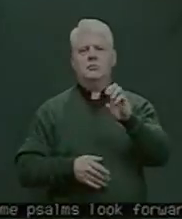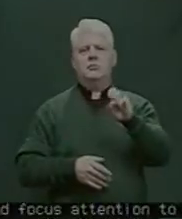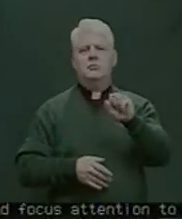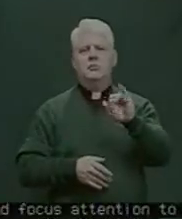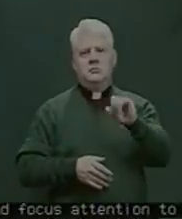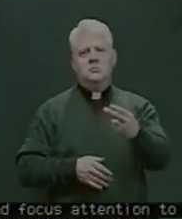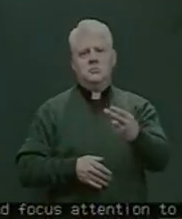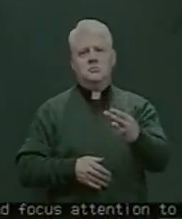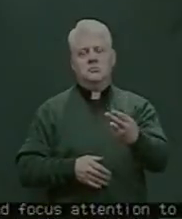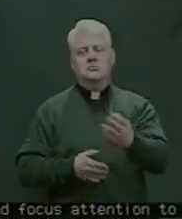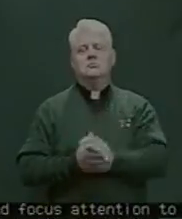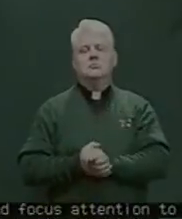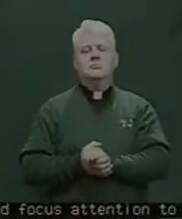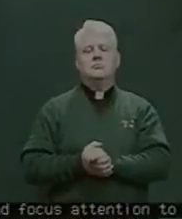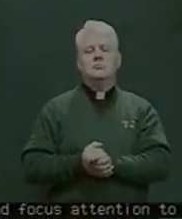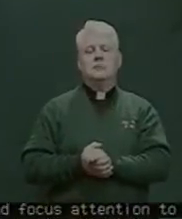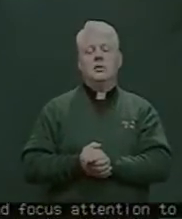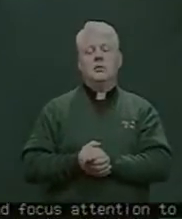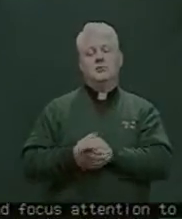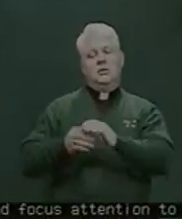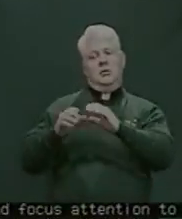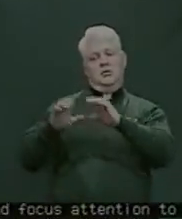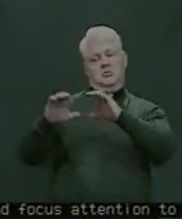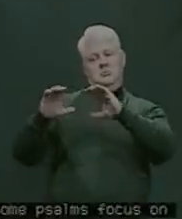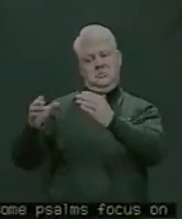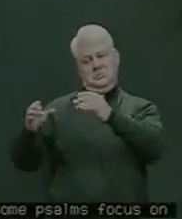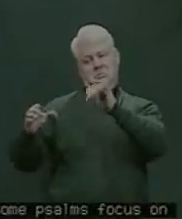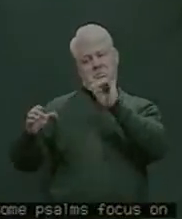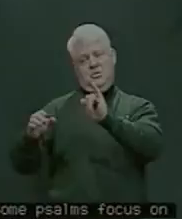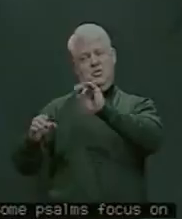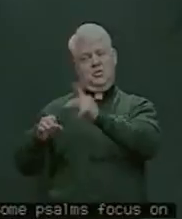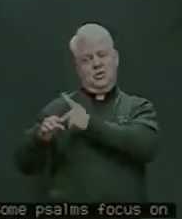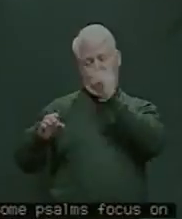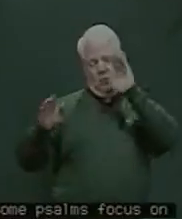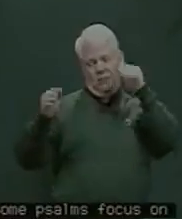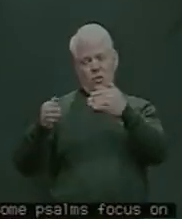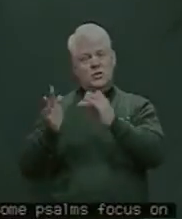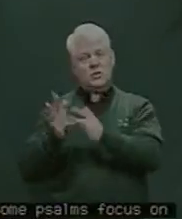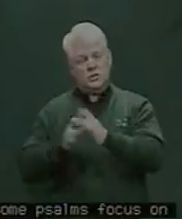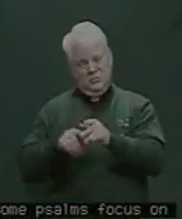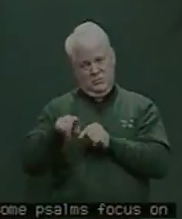and focus attention on Jesus, the Messiah. 15. psalms focus on Jesus